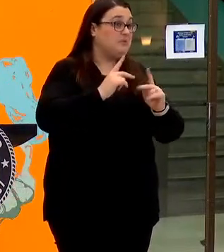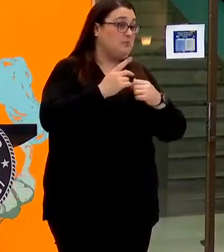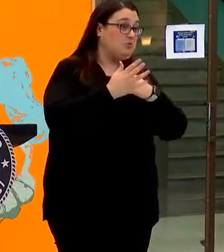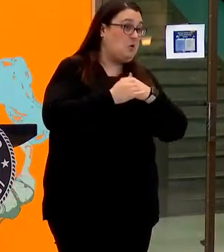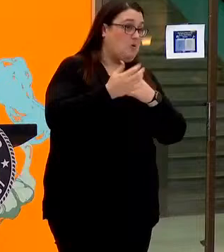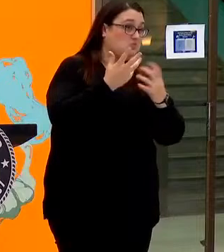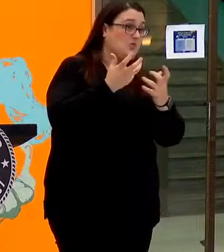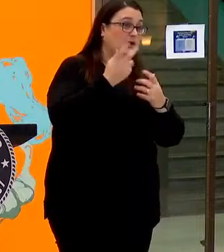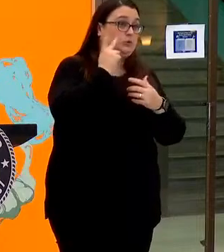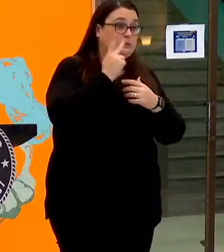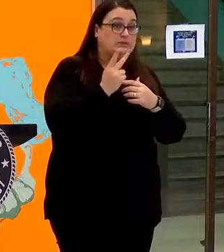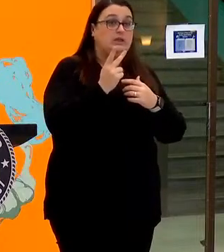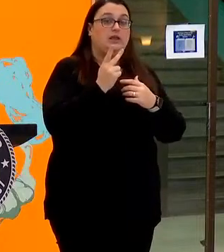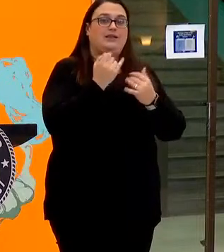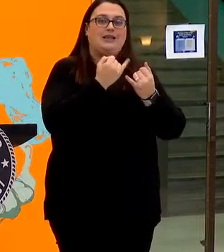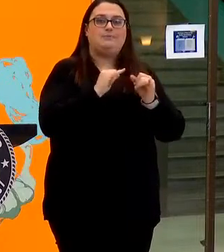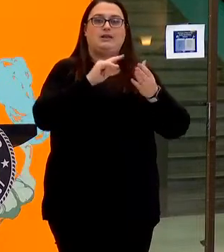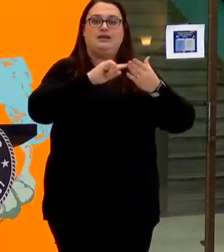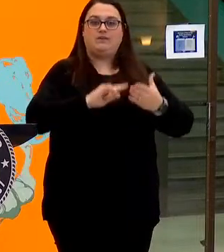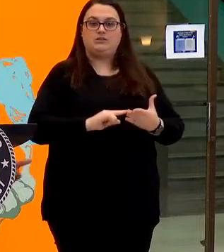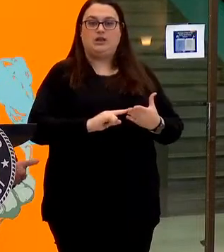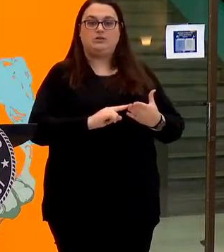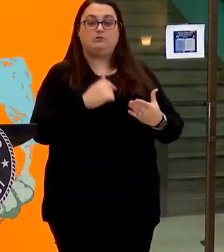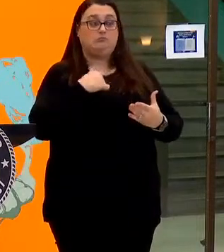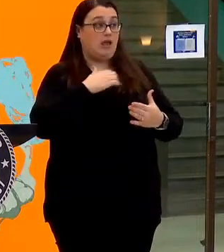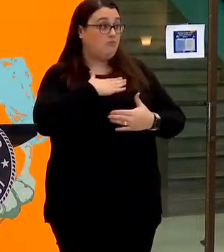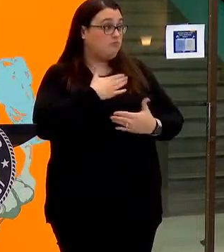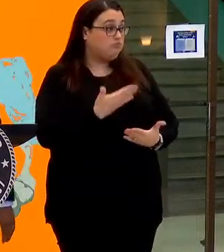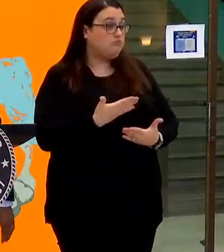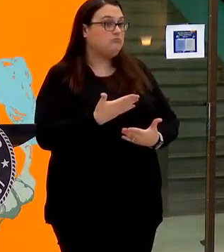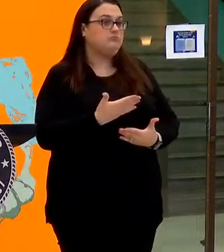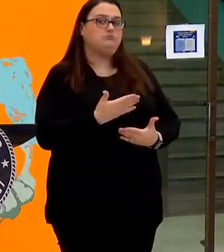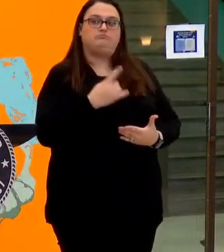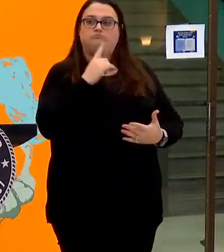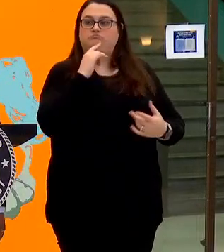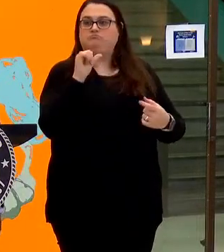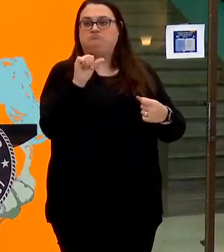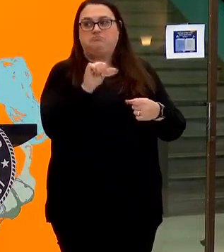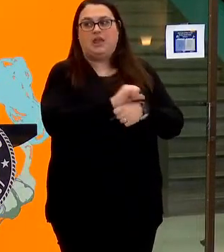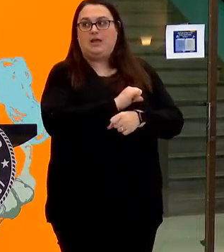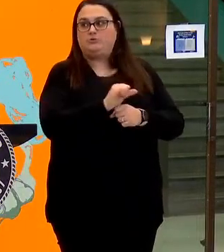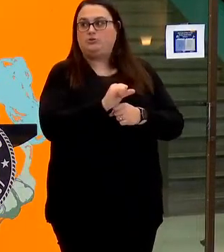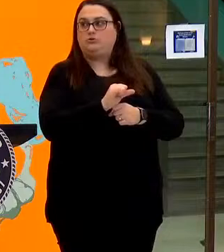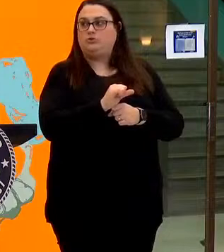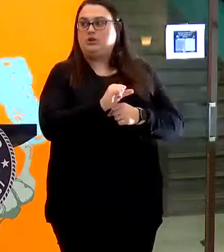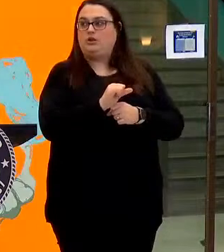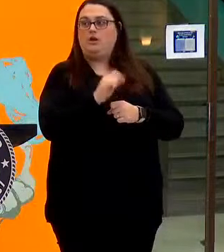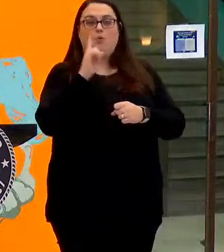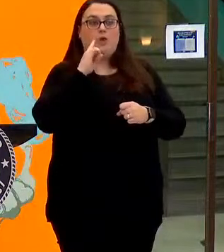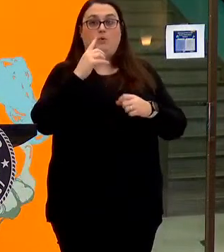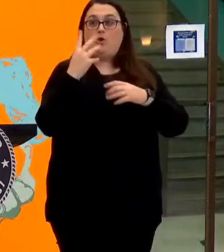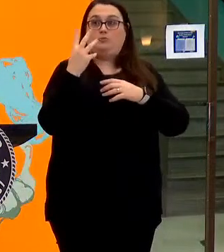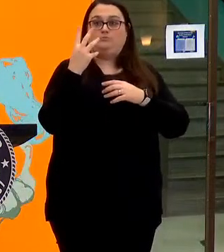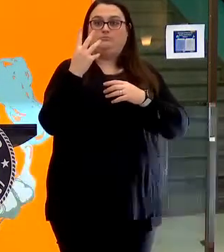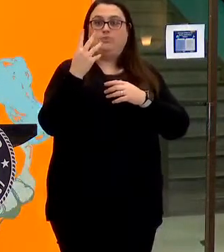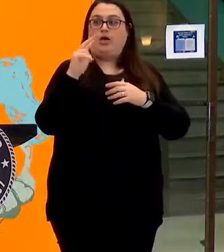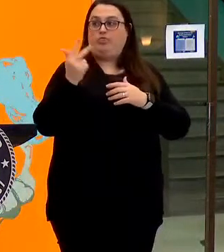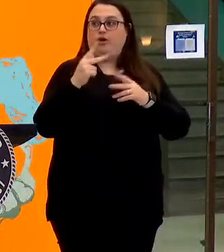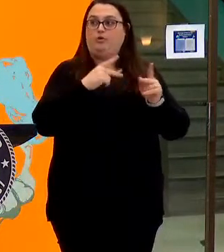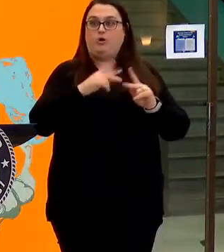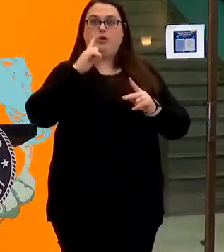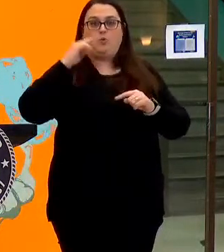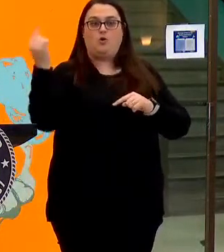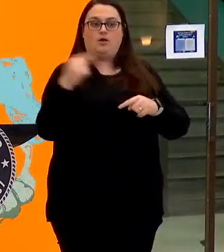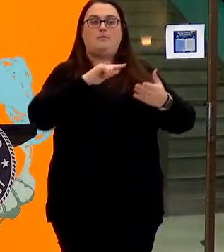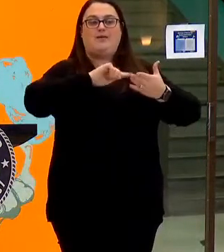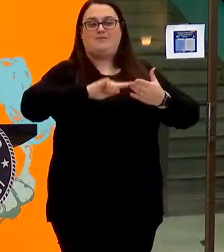independent investigation, and would I welcome that? And we are absolutely outsourcing this. We're going to bring in a third party to do